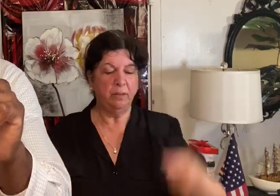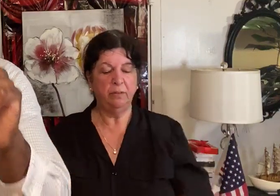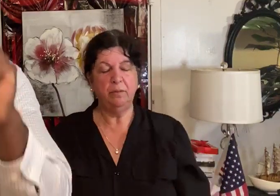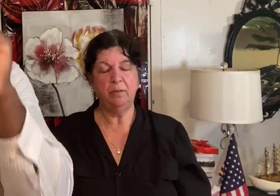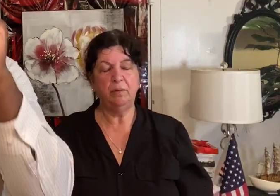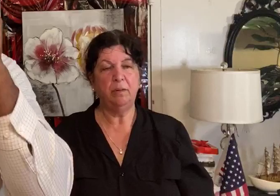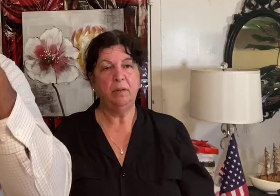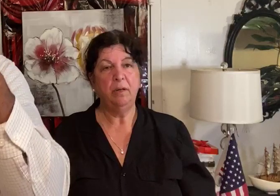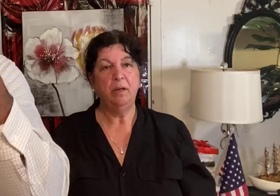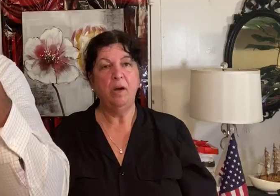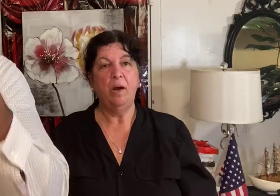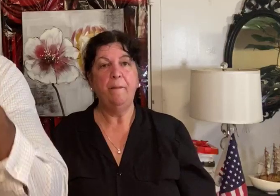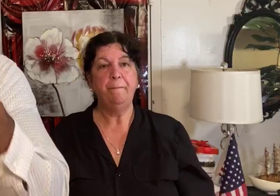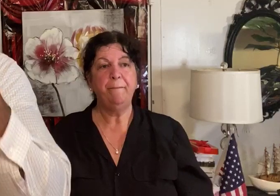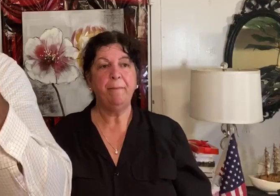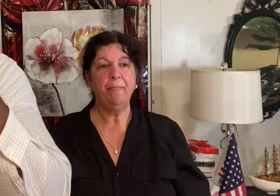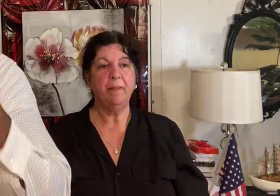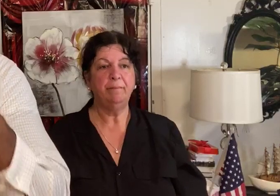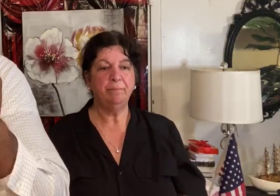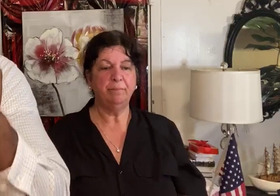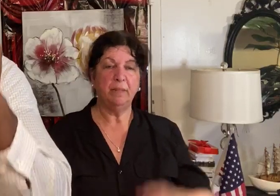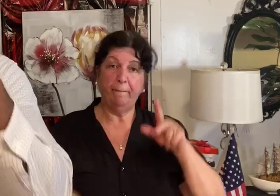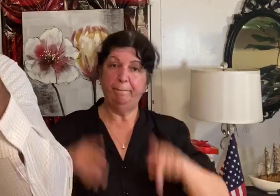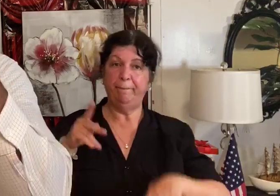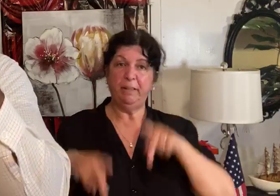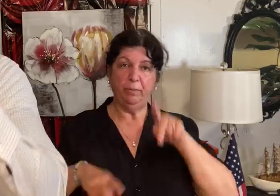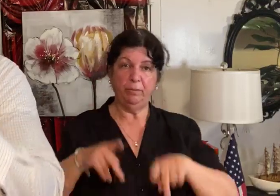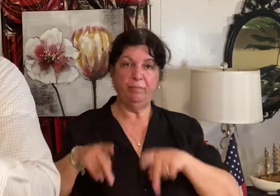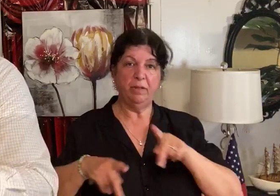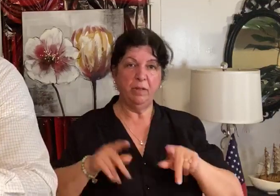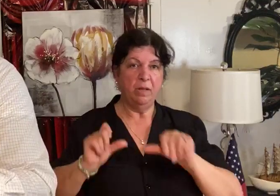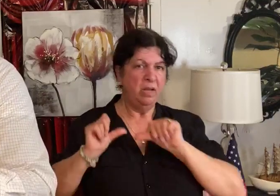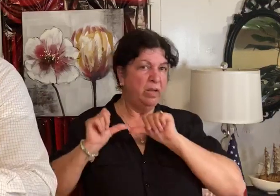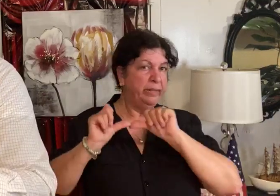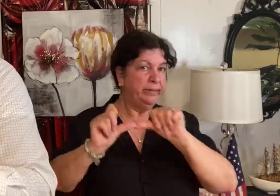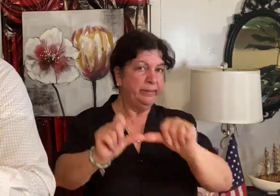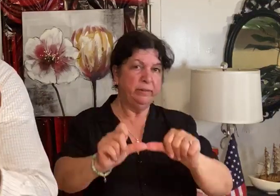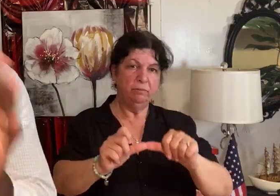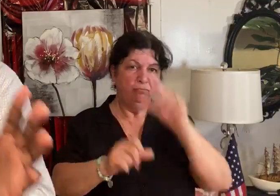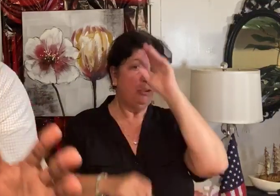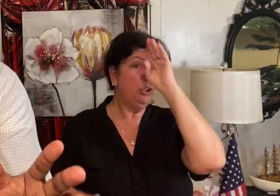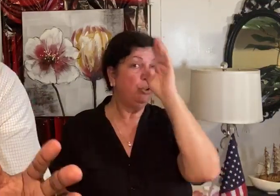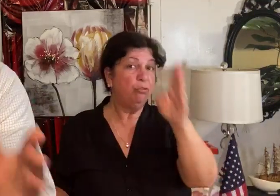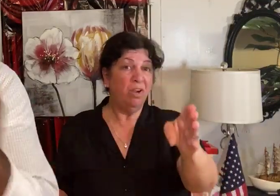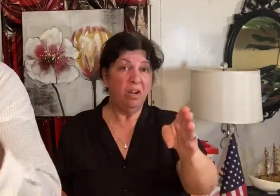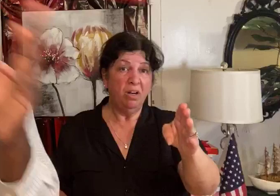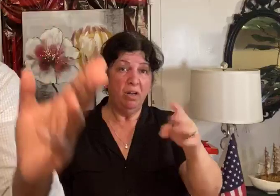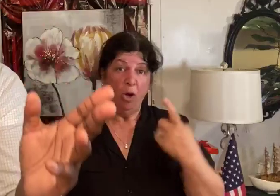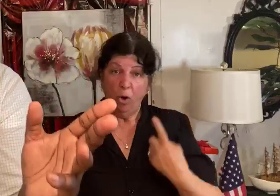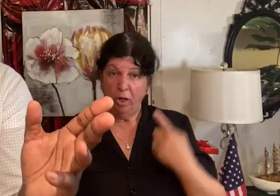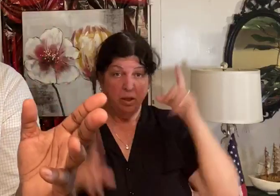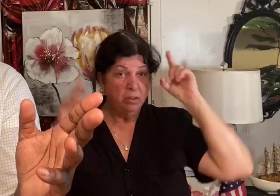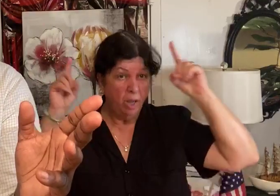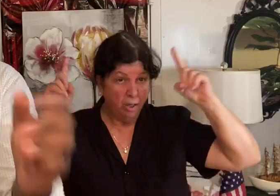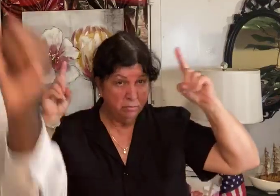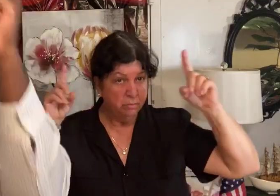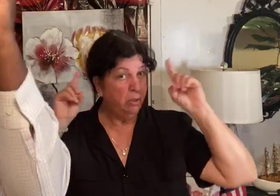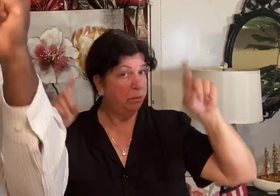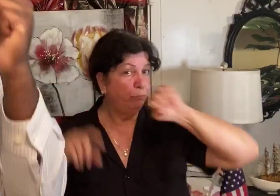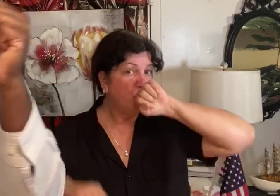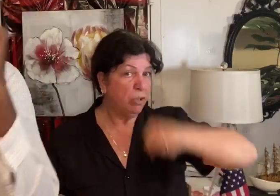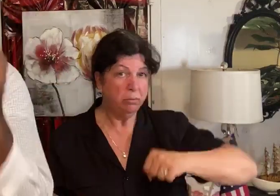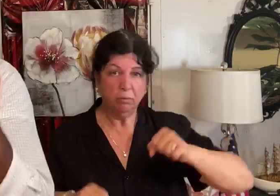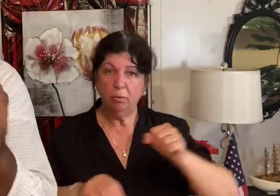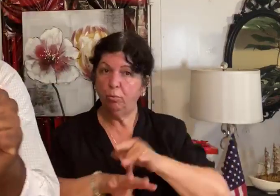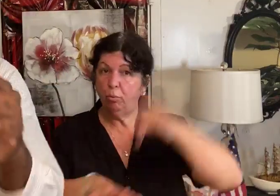this, friends. The people, they continue steadfastly, not only in the doctrine. The doctrine's great. Glory